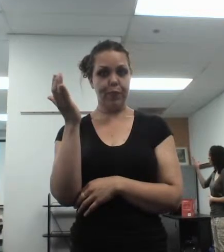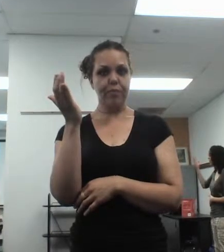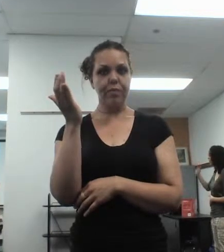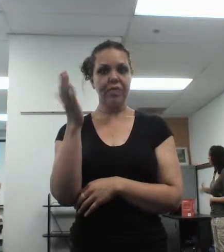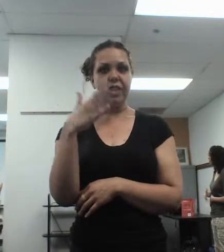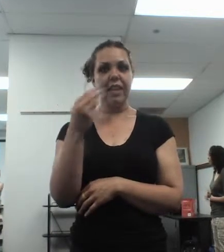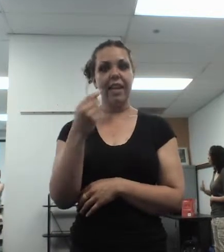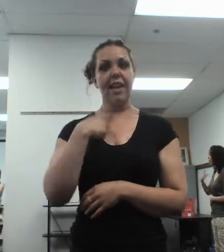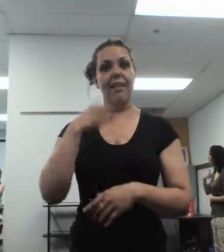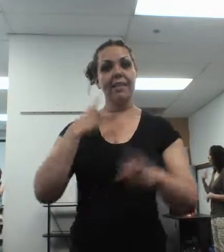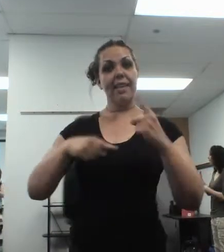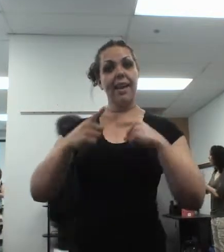this.